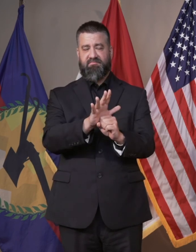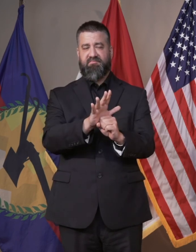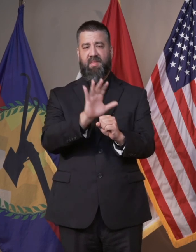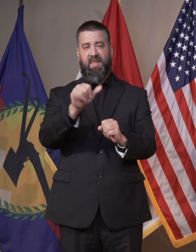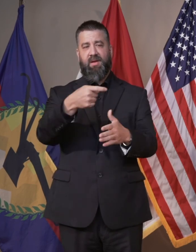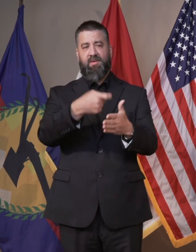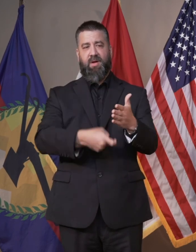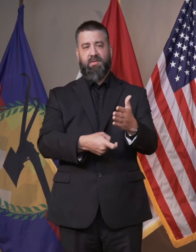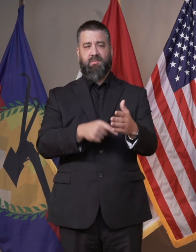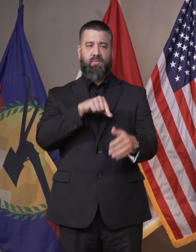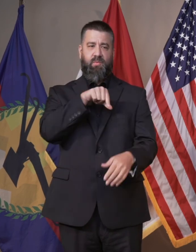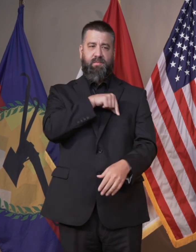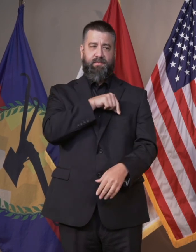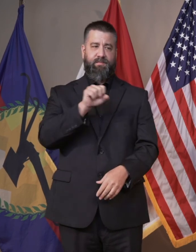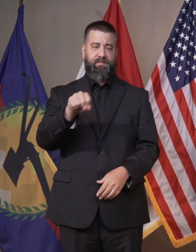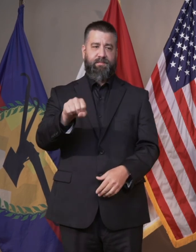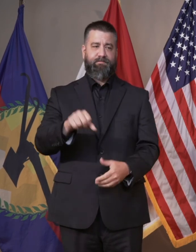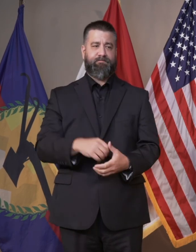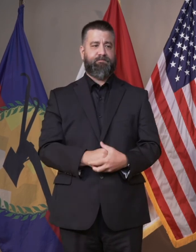eligible.